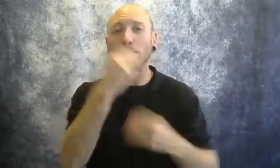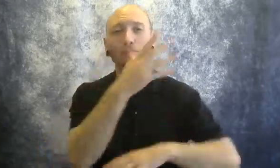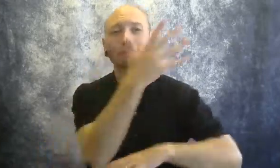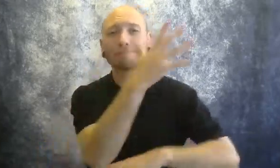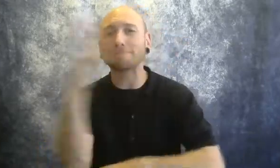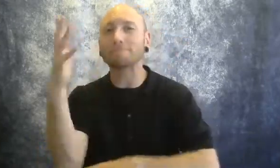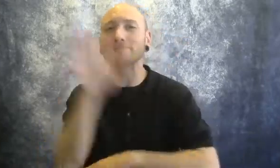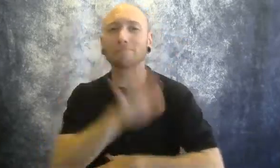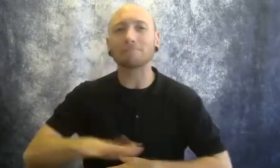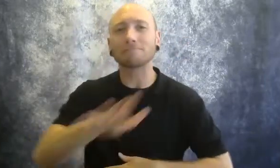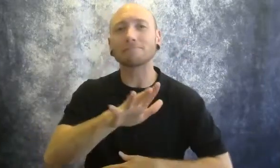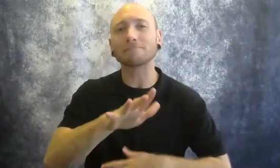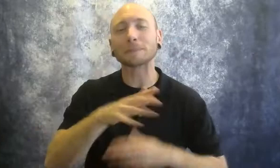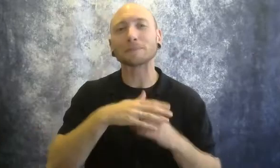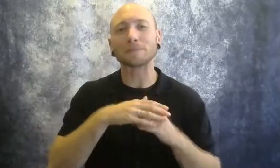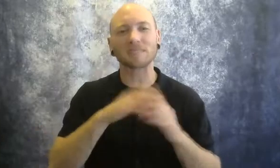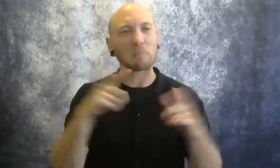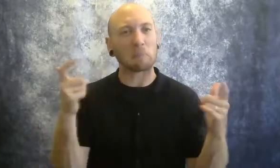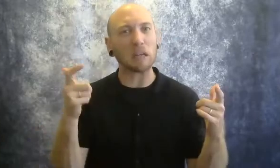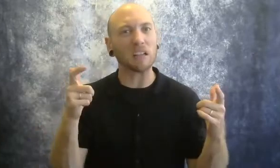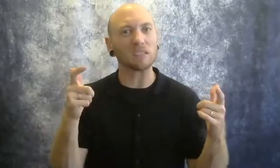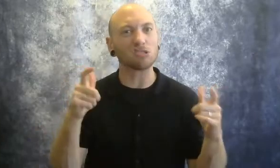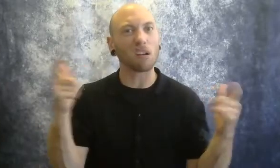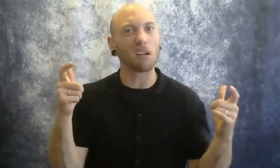beautiful, several acres of a wooded